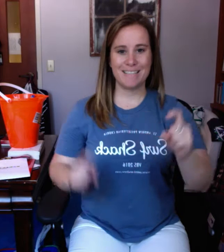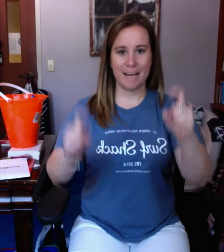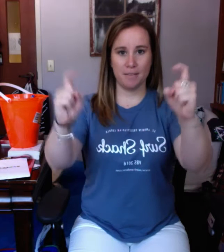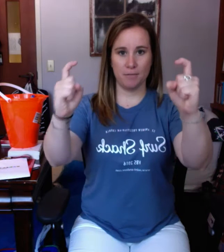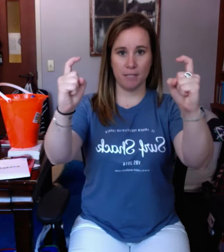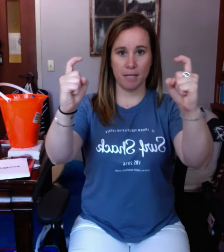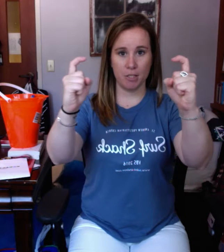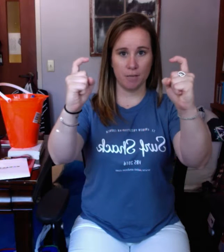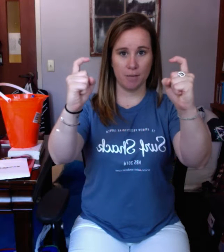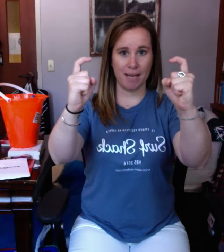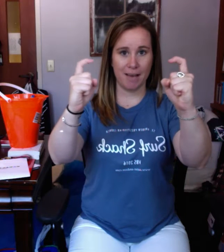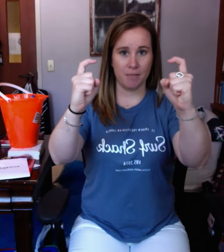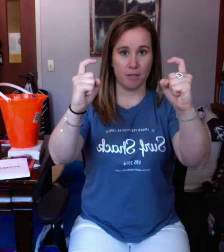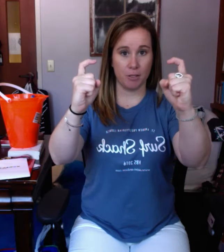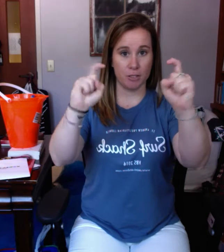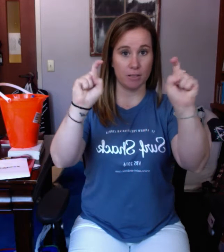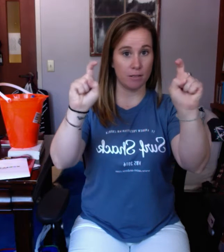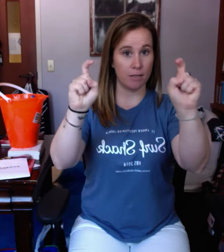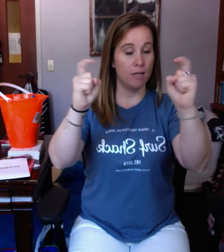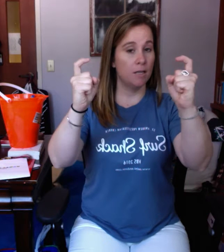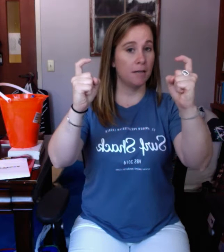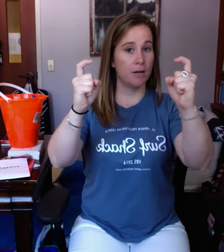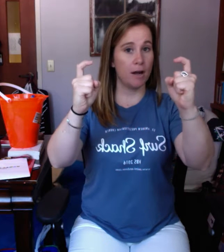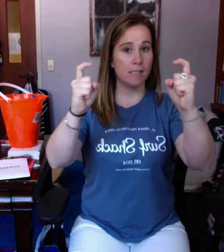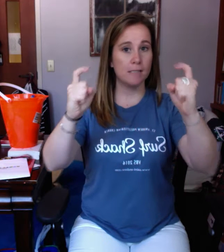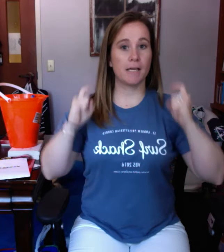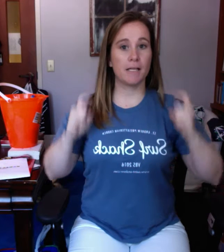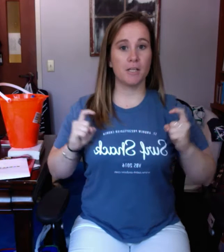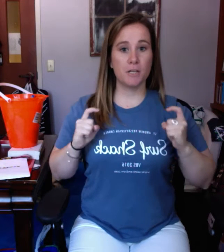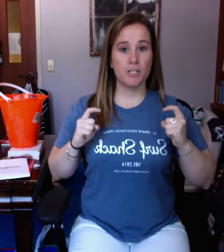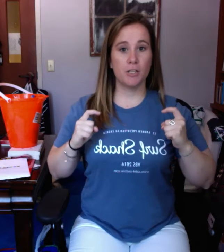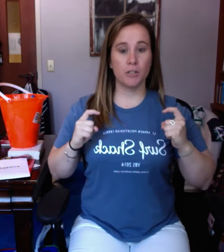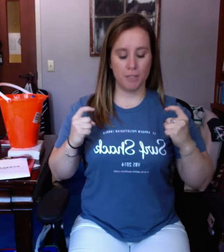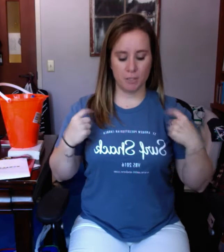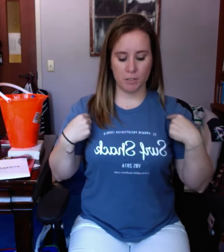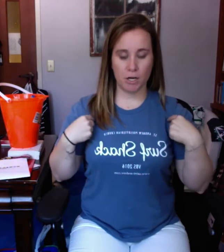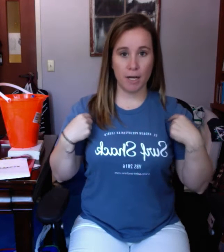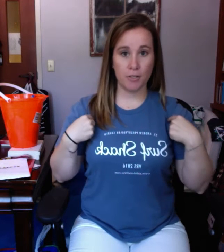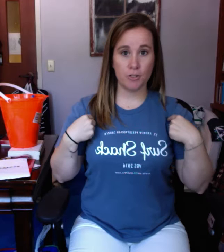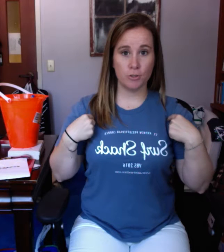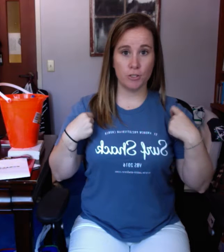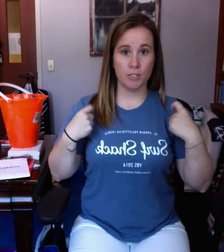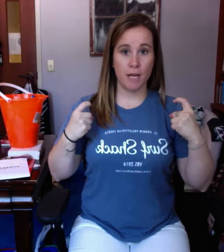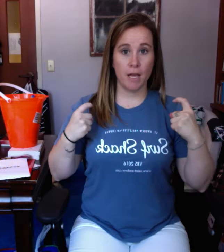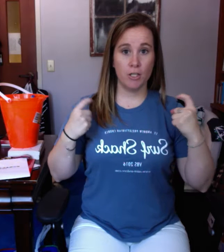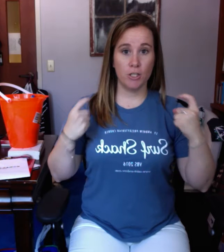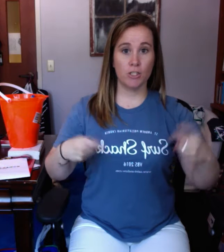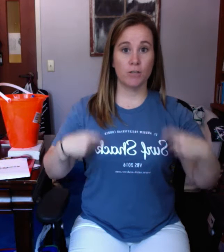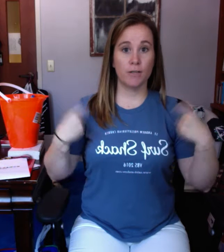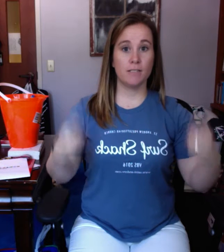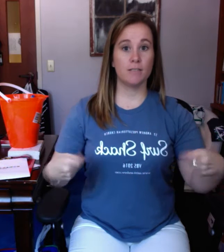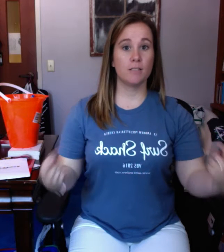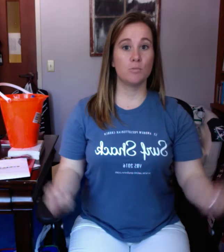debts. For debts, you're going to make X fingers. This is a letter X in sign language, and you're going to start at your shoulders, and you're just going to